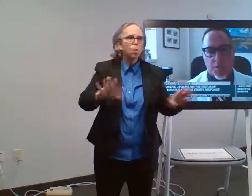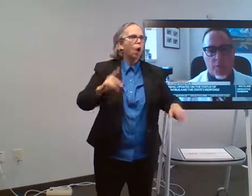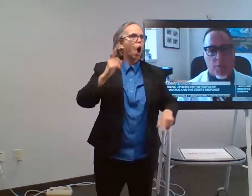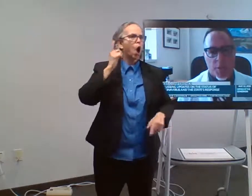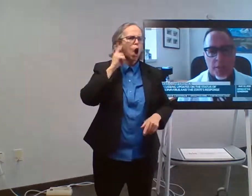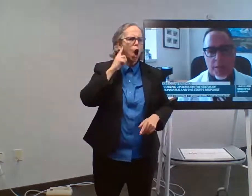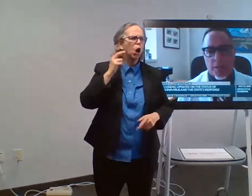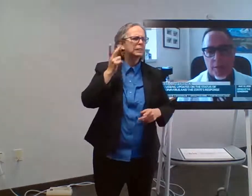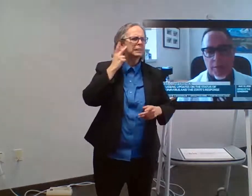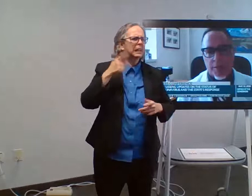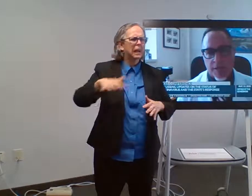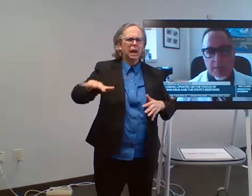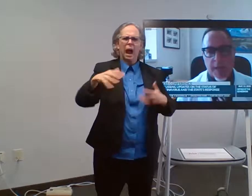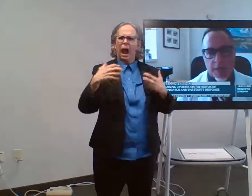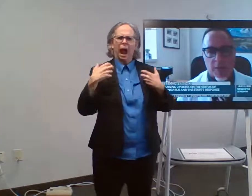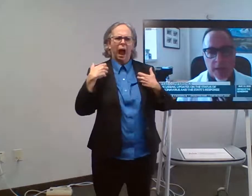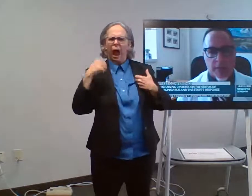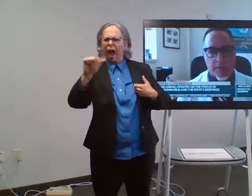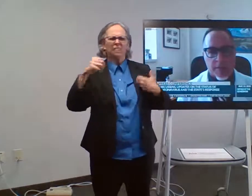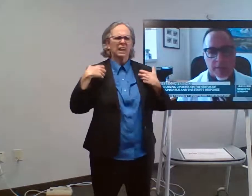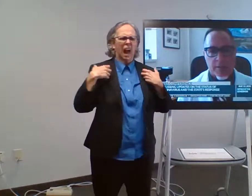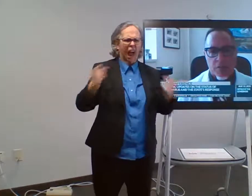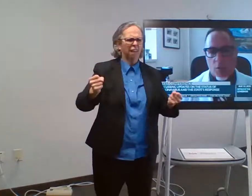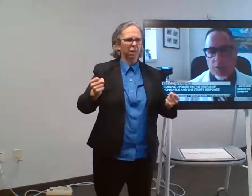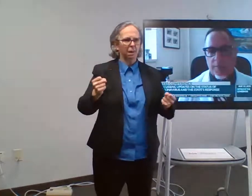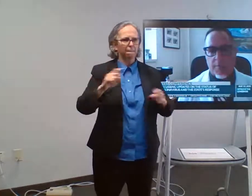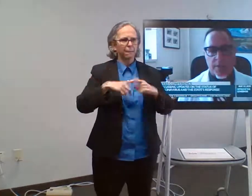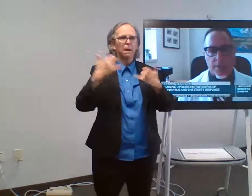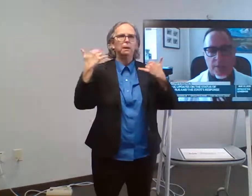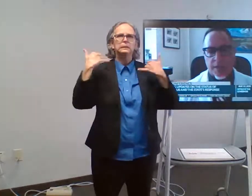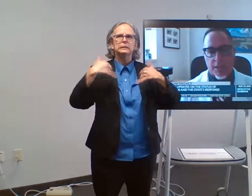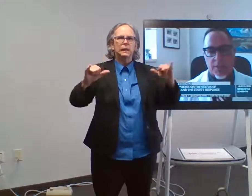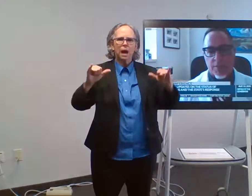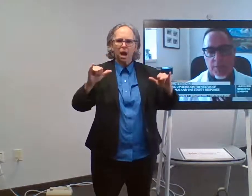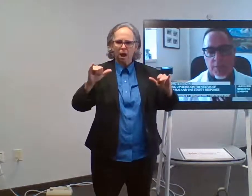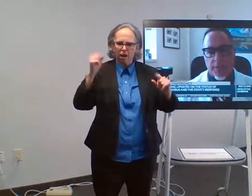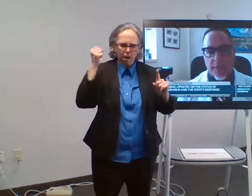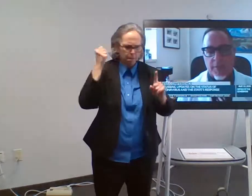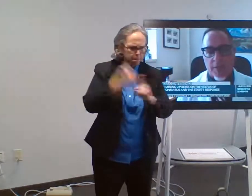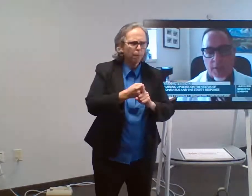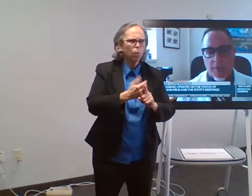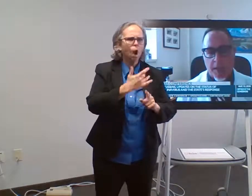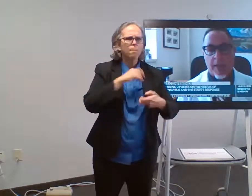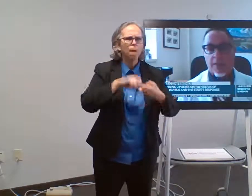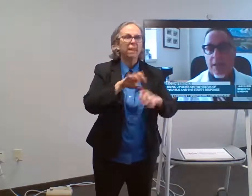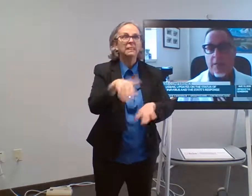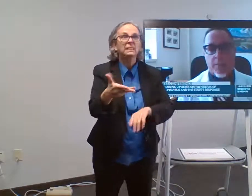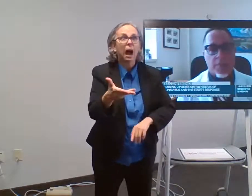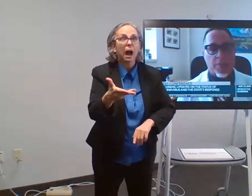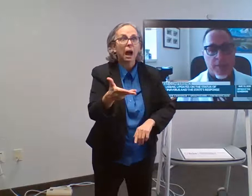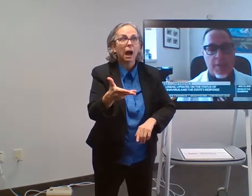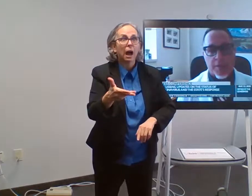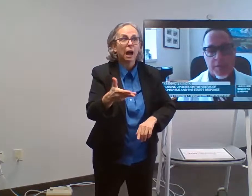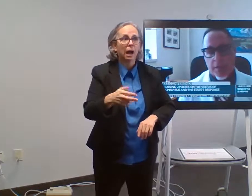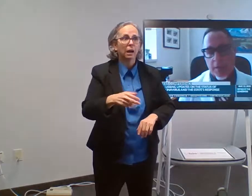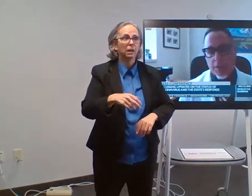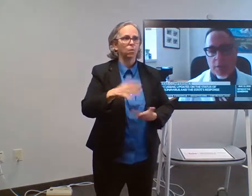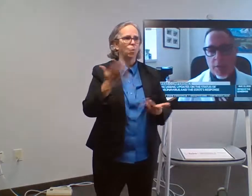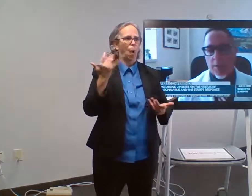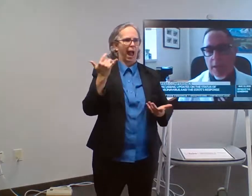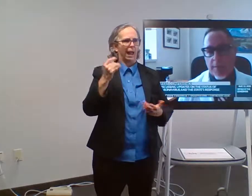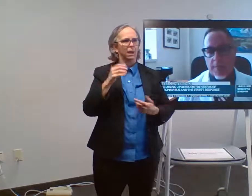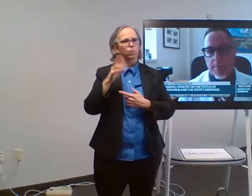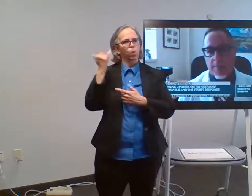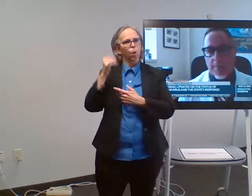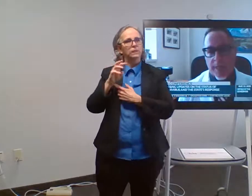that have shown that one of the causes is myocarditis. And this is old information that continues to, again, evolve outside of coronavirus. So